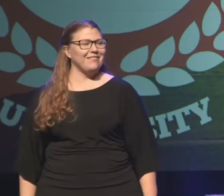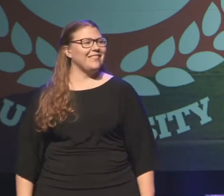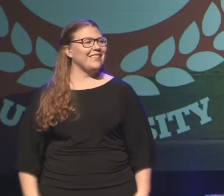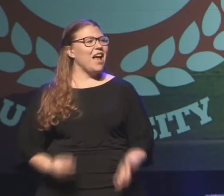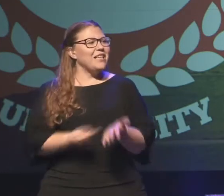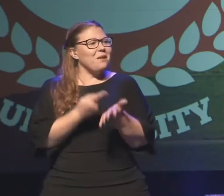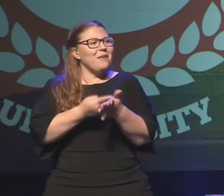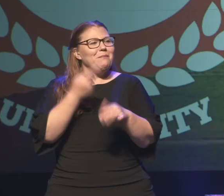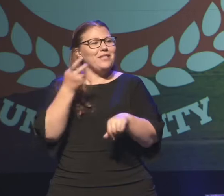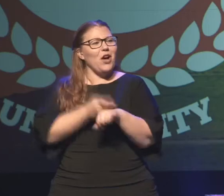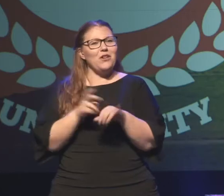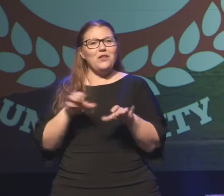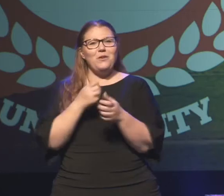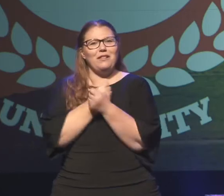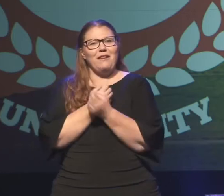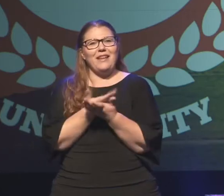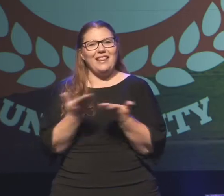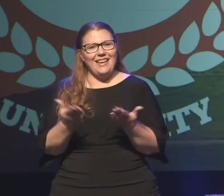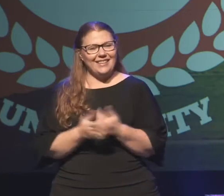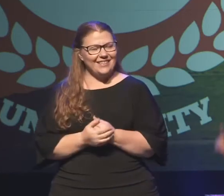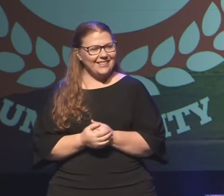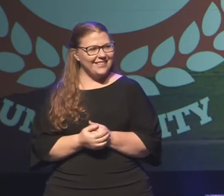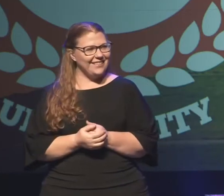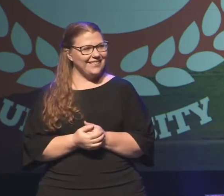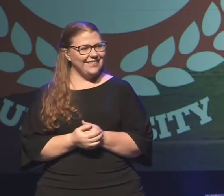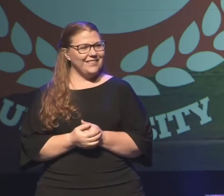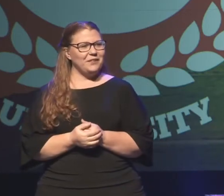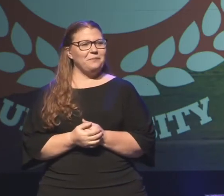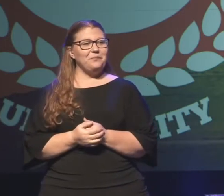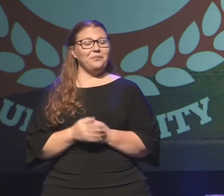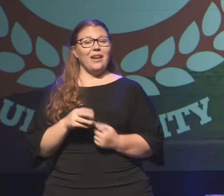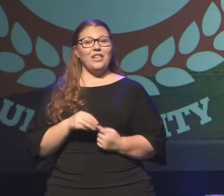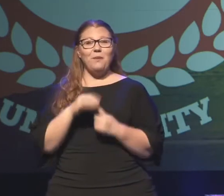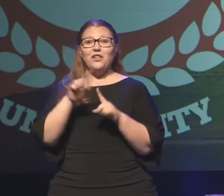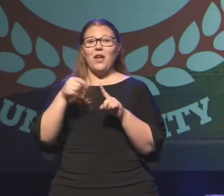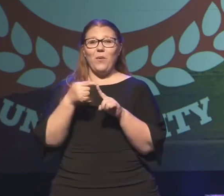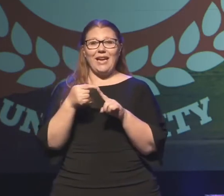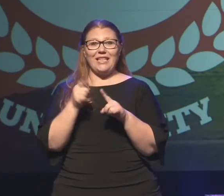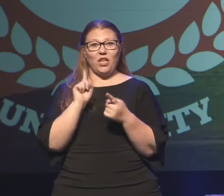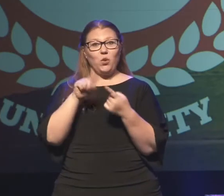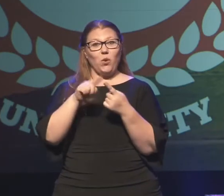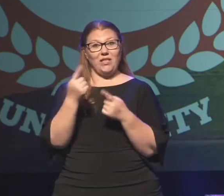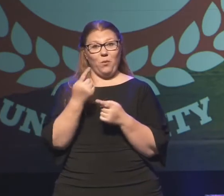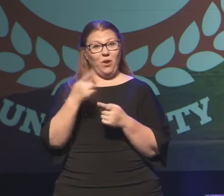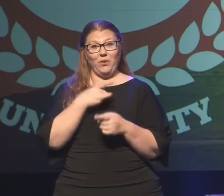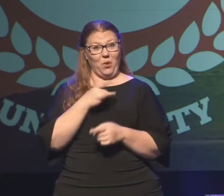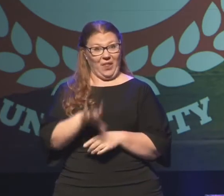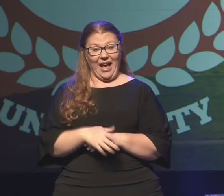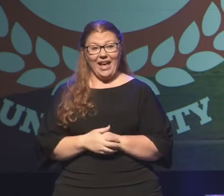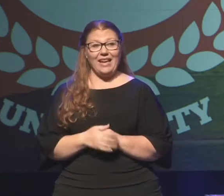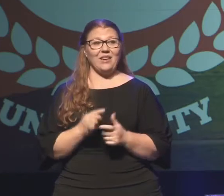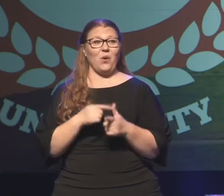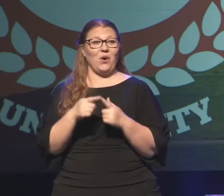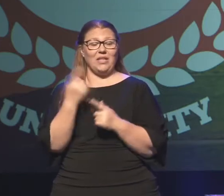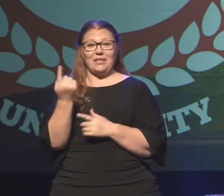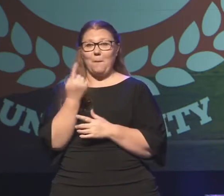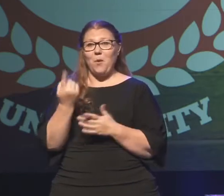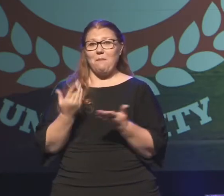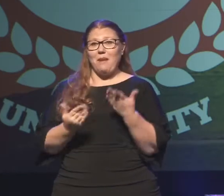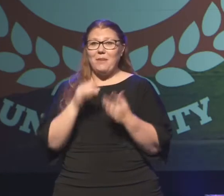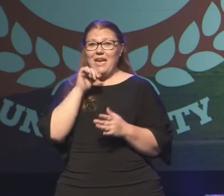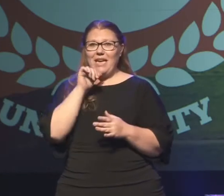Sometimes it's hard to do the loving thing, isn't it? Especially when it's towards someone we don't like, or someone that might